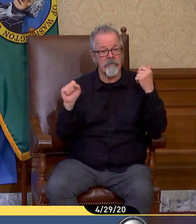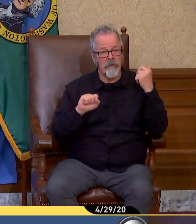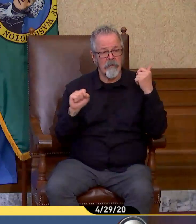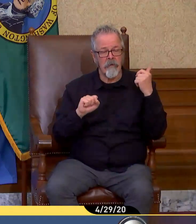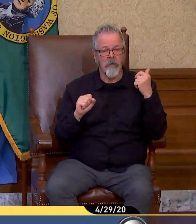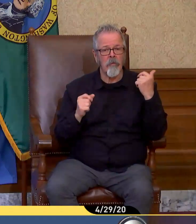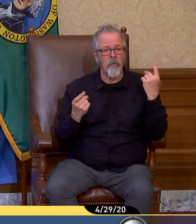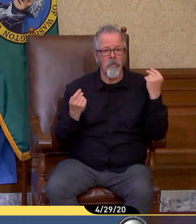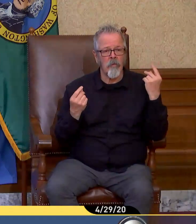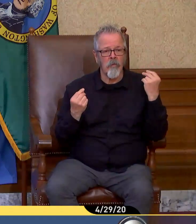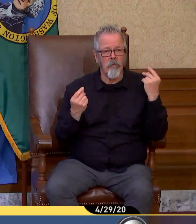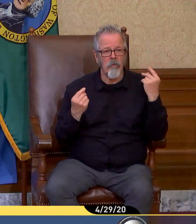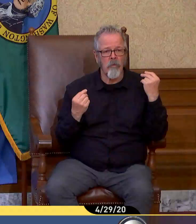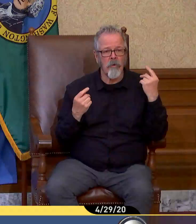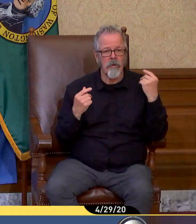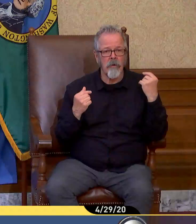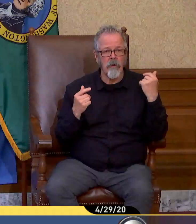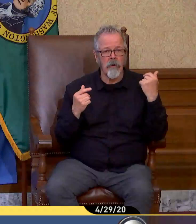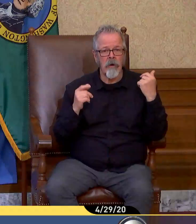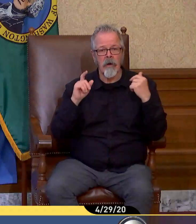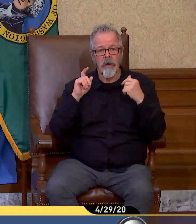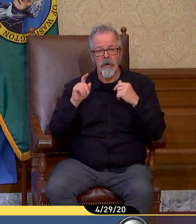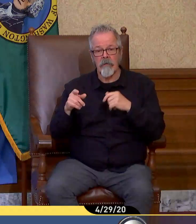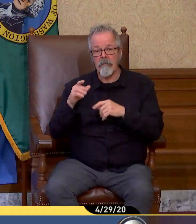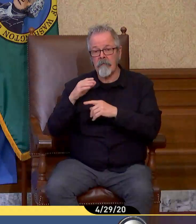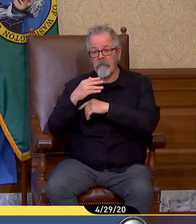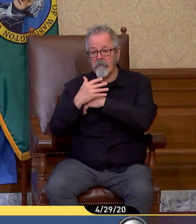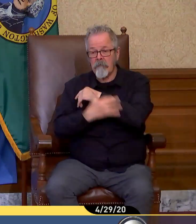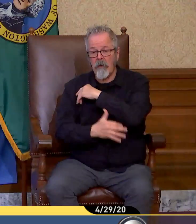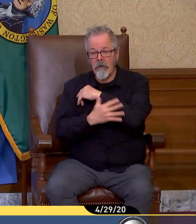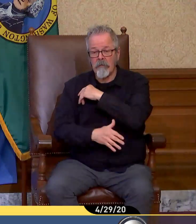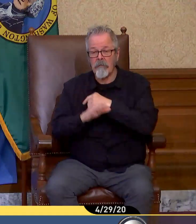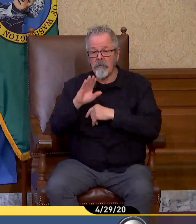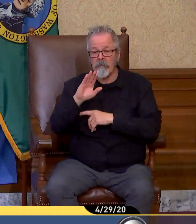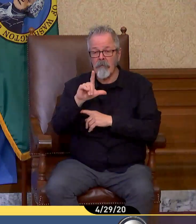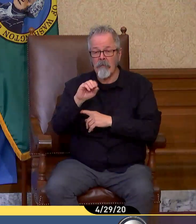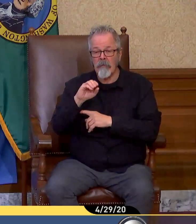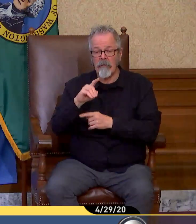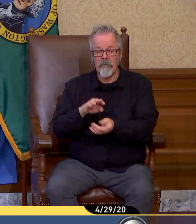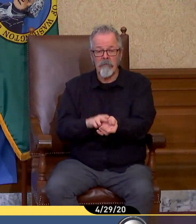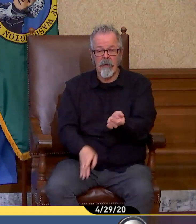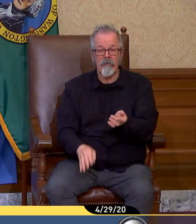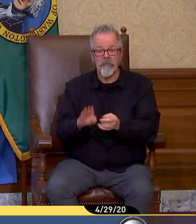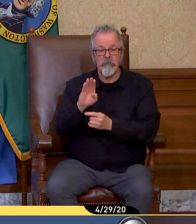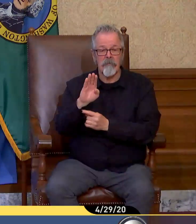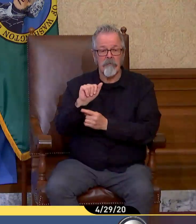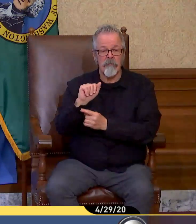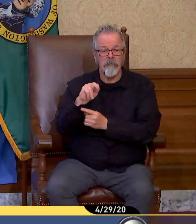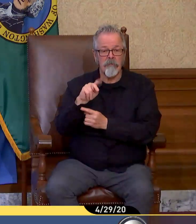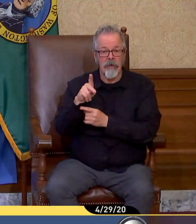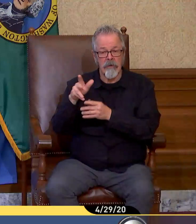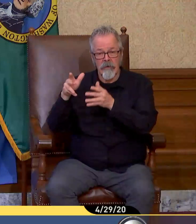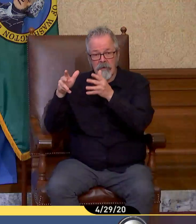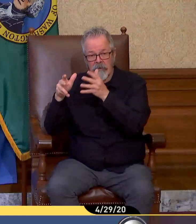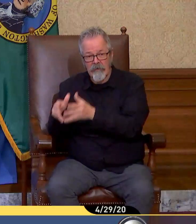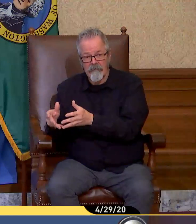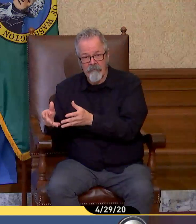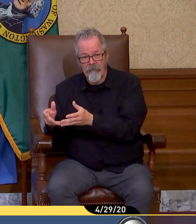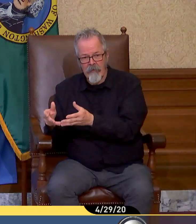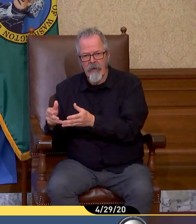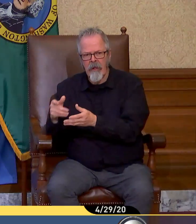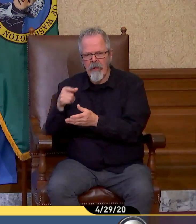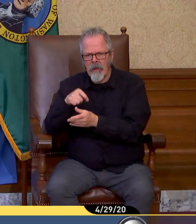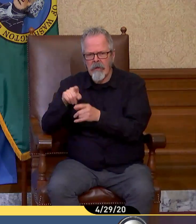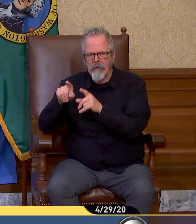what percentage of those have antibodies for the virus. That means people with antibodies have been exposed to the virus. Doesn't mean they have